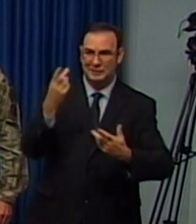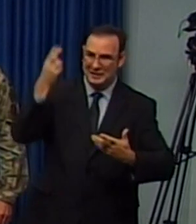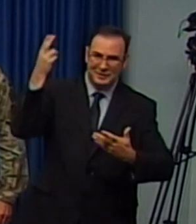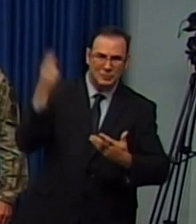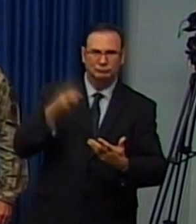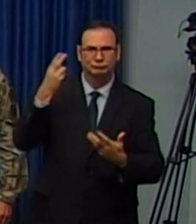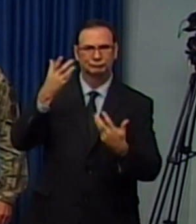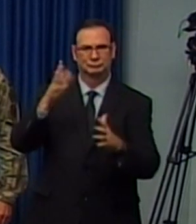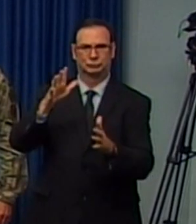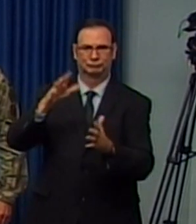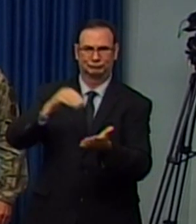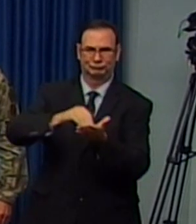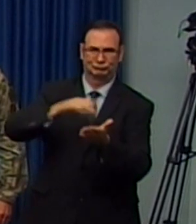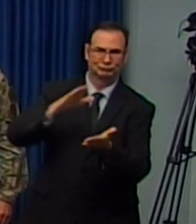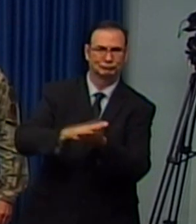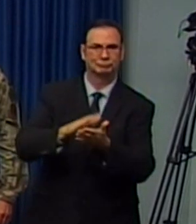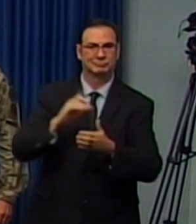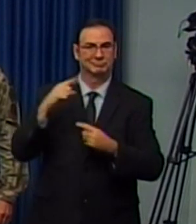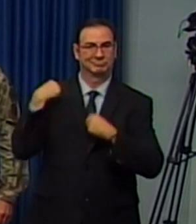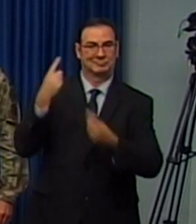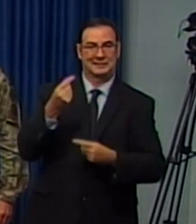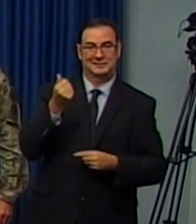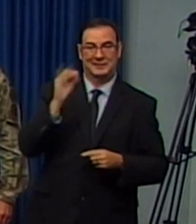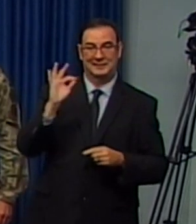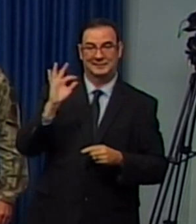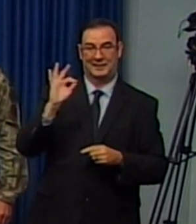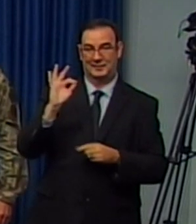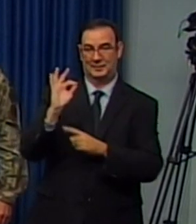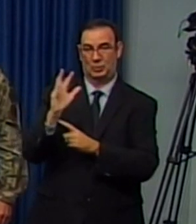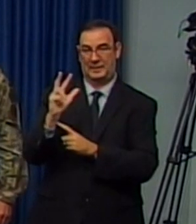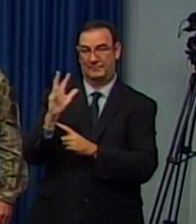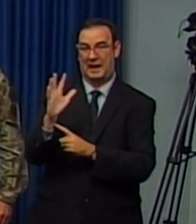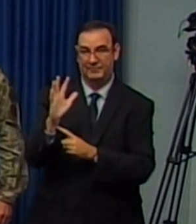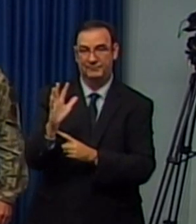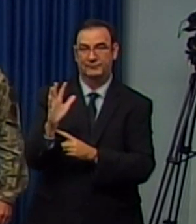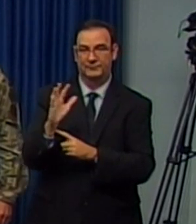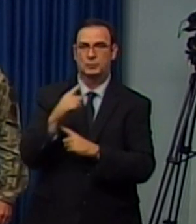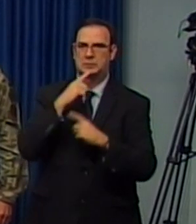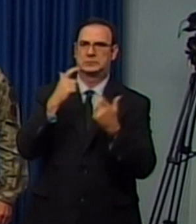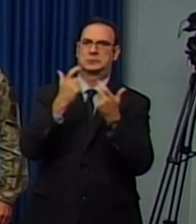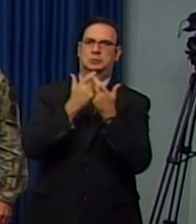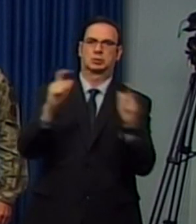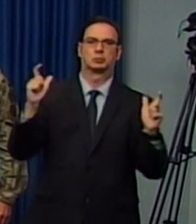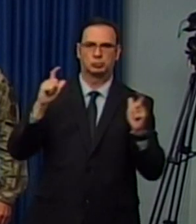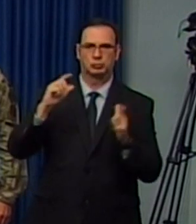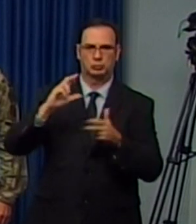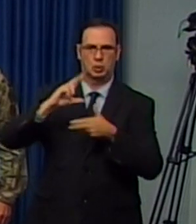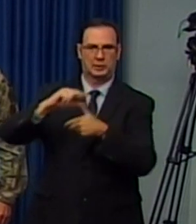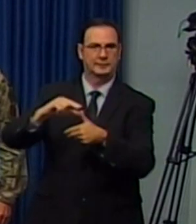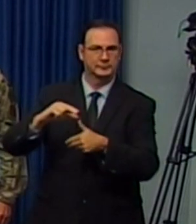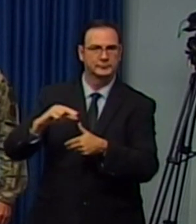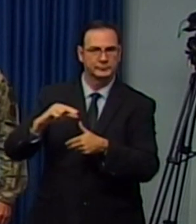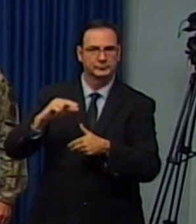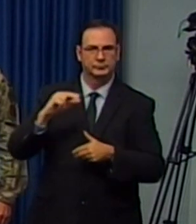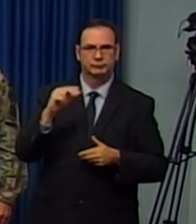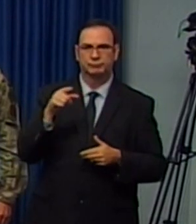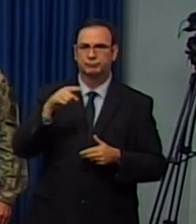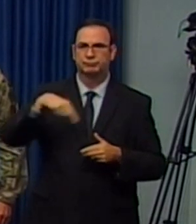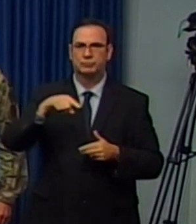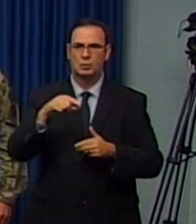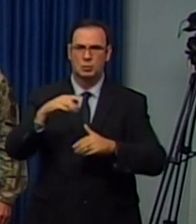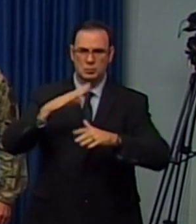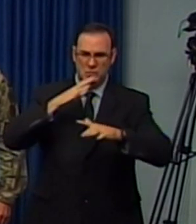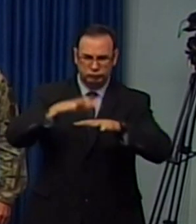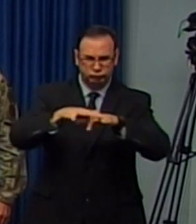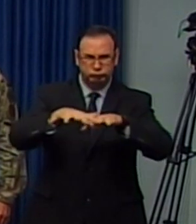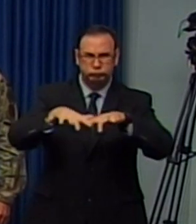of 1935, that reached at that level, and that was total, total destruction. So the strength of